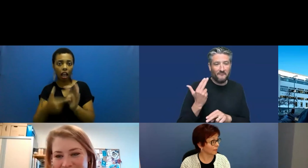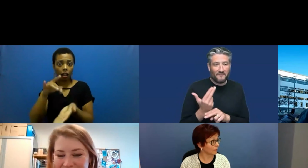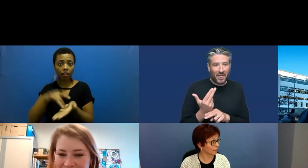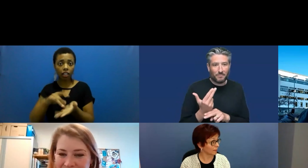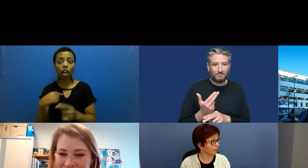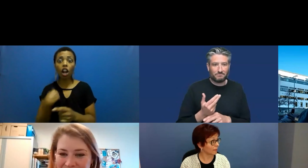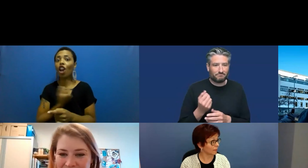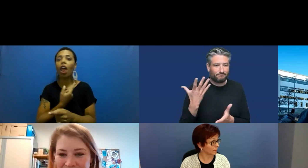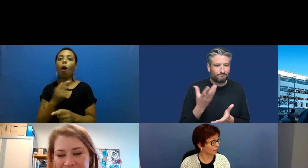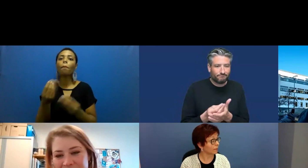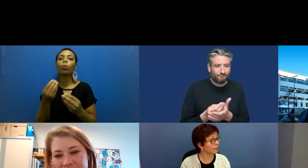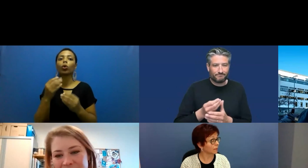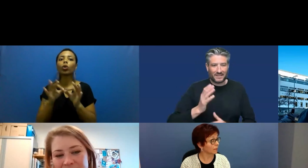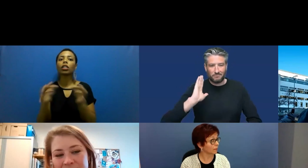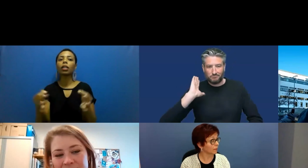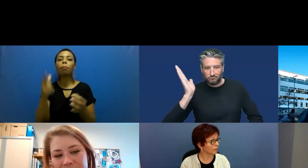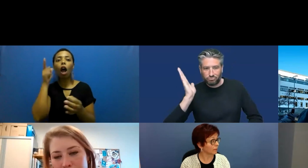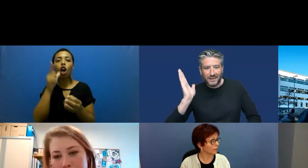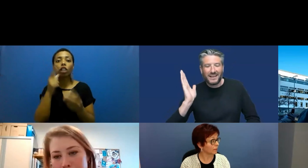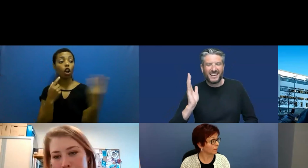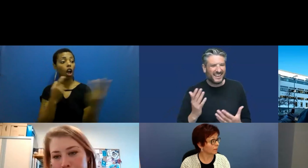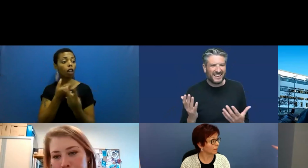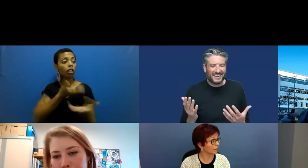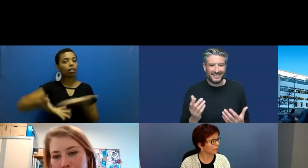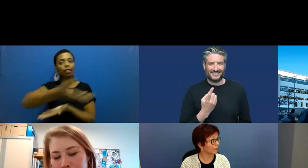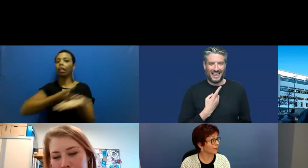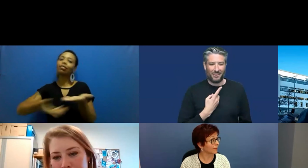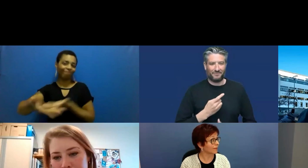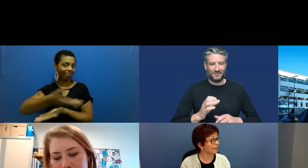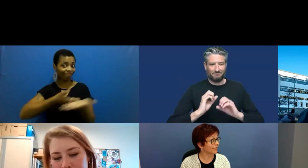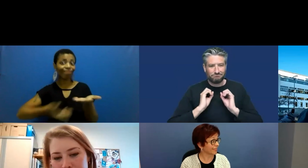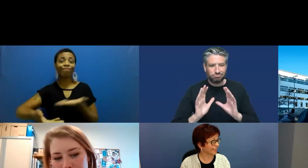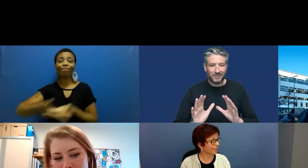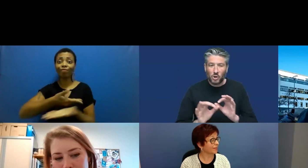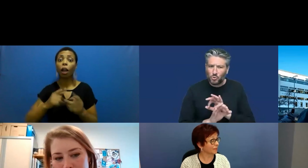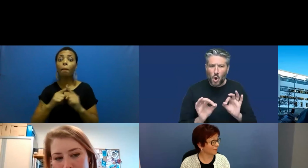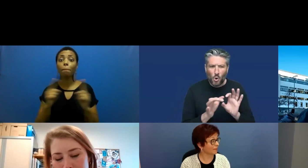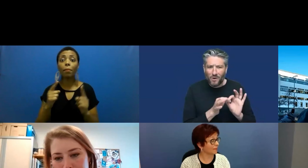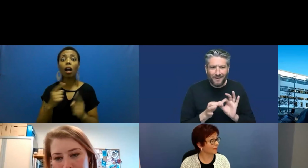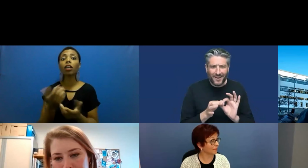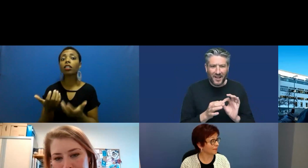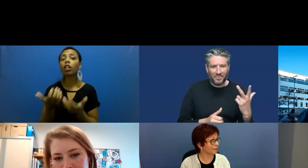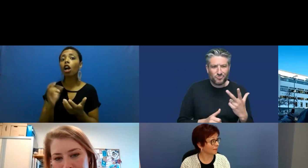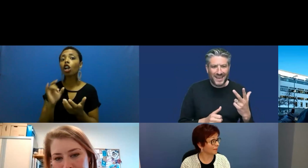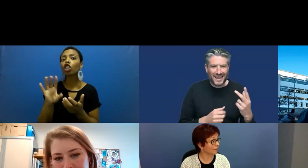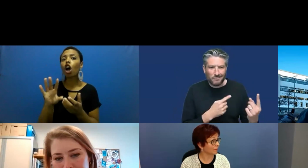interact between the three of us. But I just wanted to add something that Sanja said